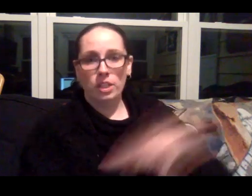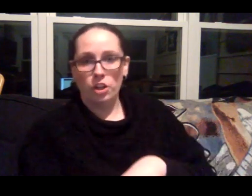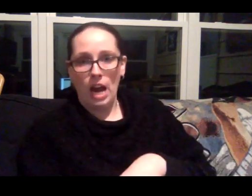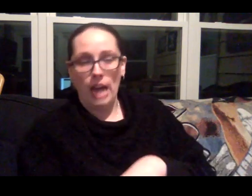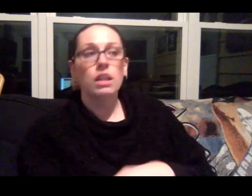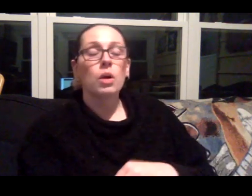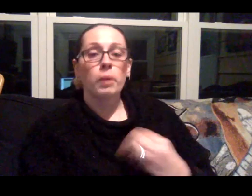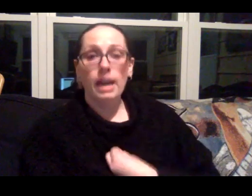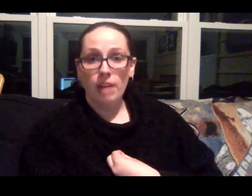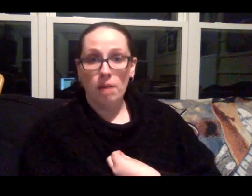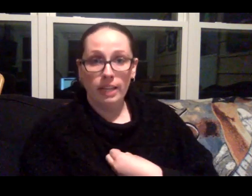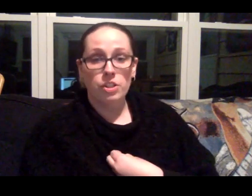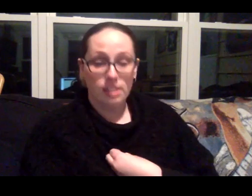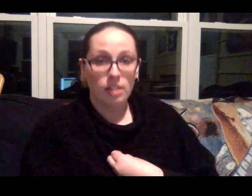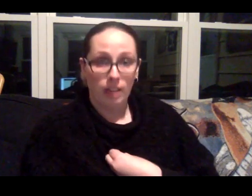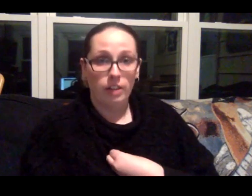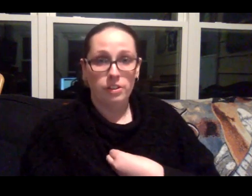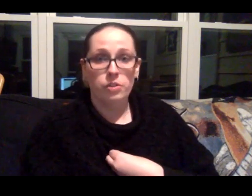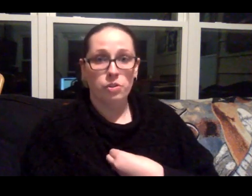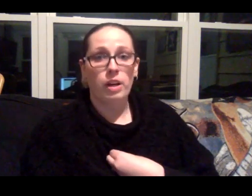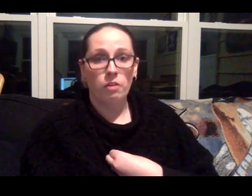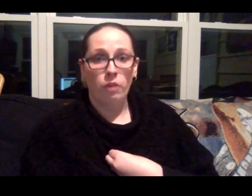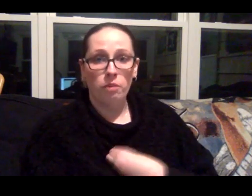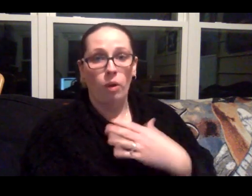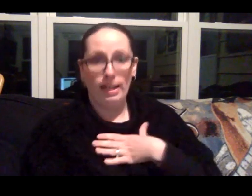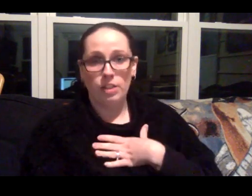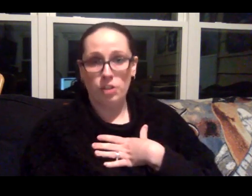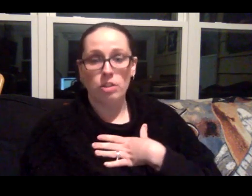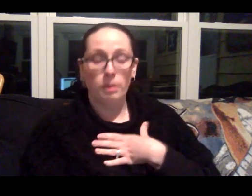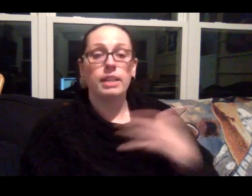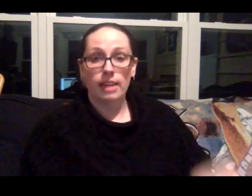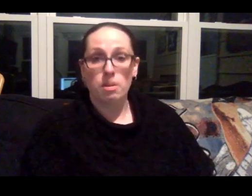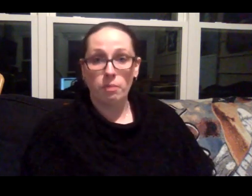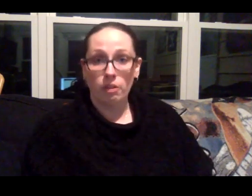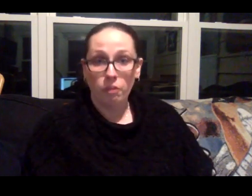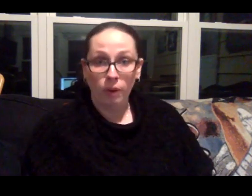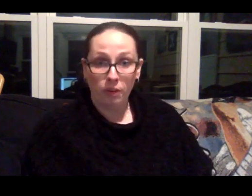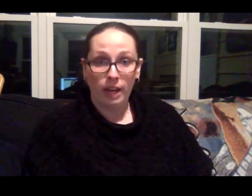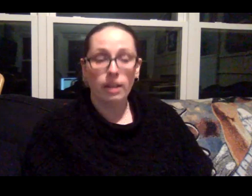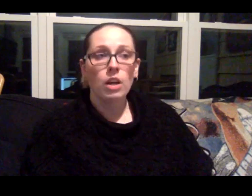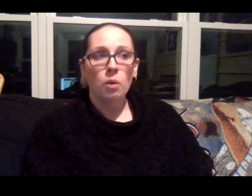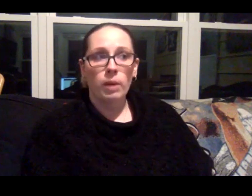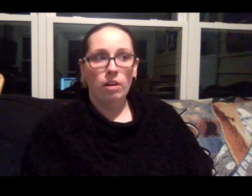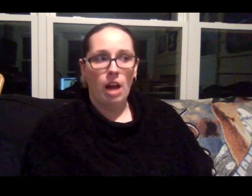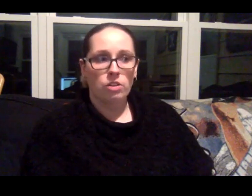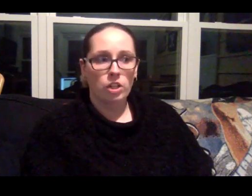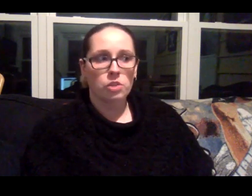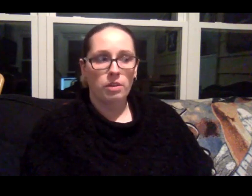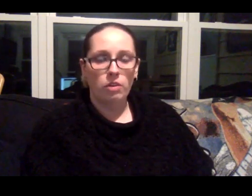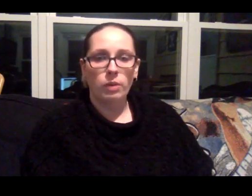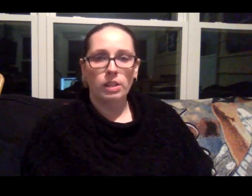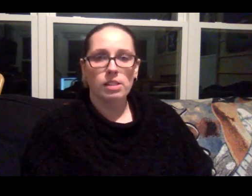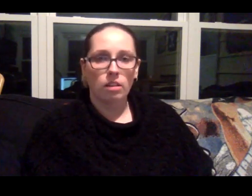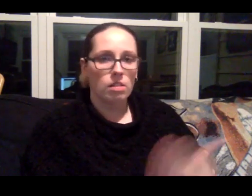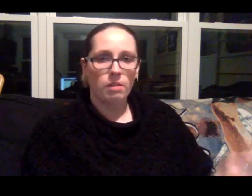teacher hat, we have an obligation to still get our students ready for fourth. Well, I teach third, so we need to get them ready for fourth grade. We are not just